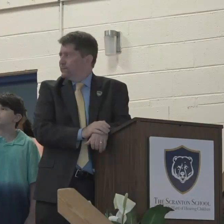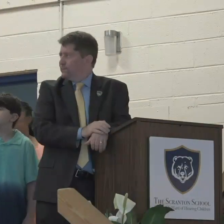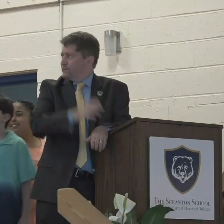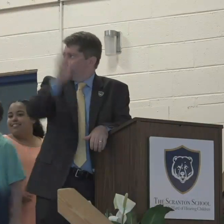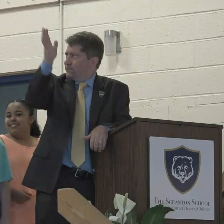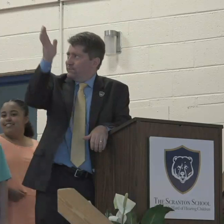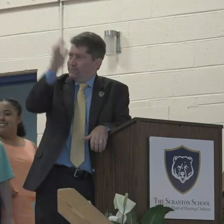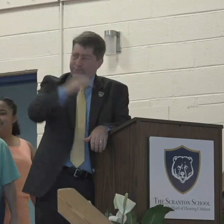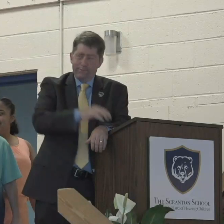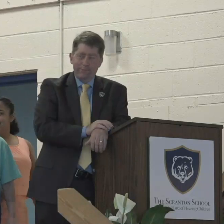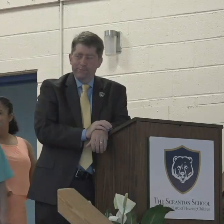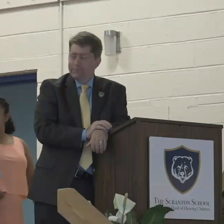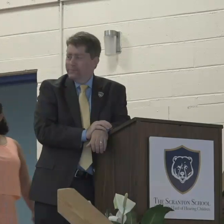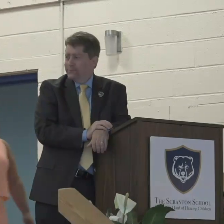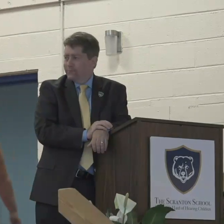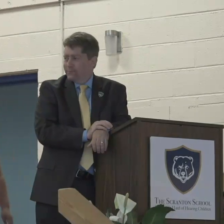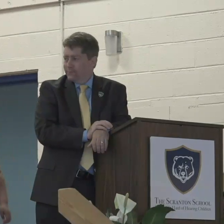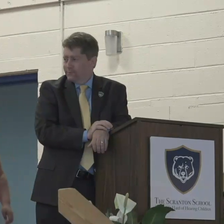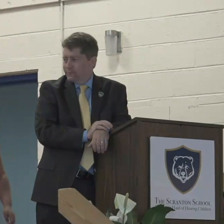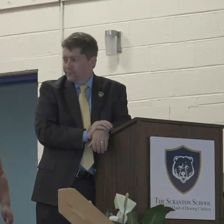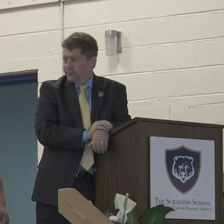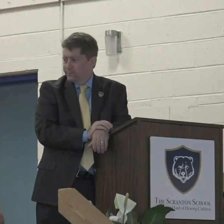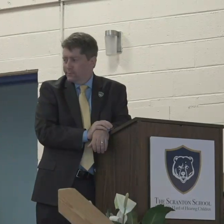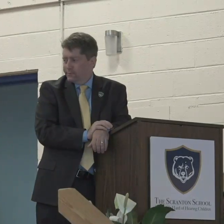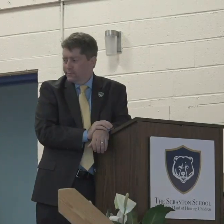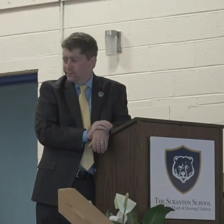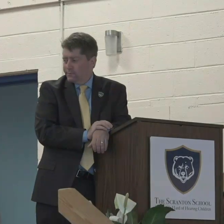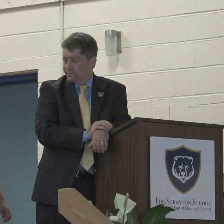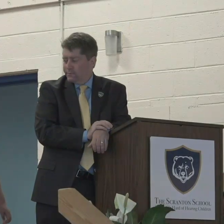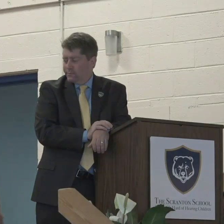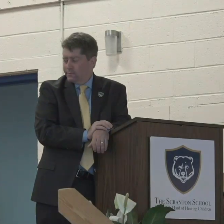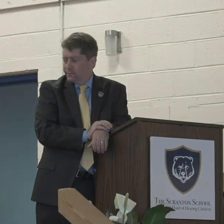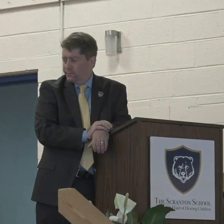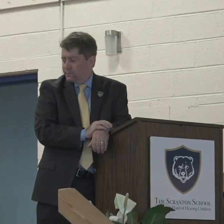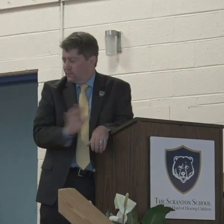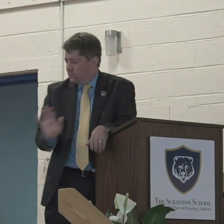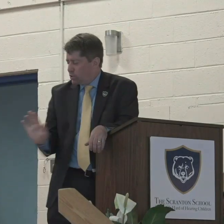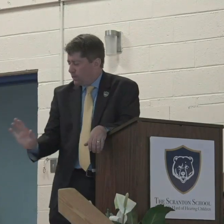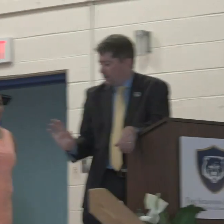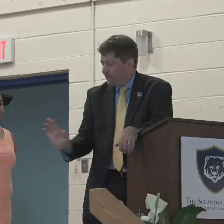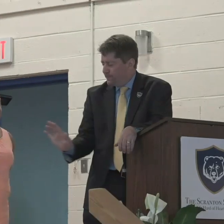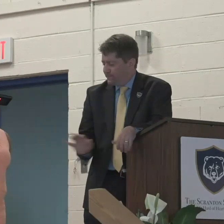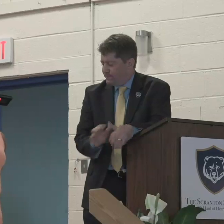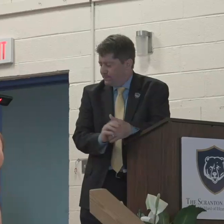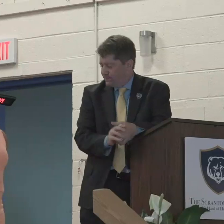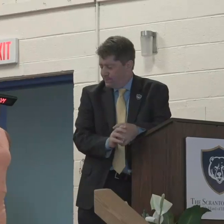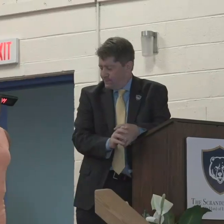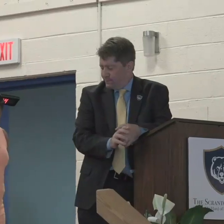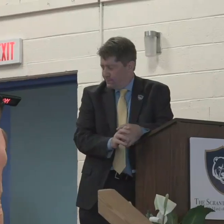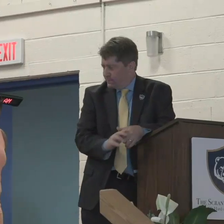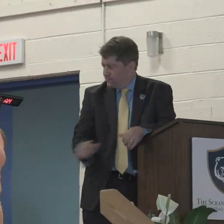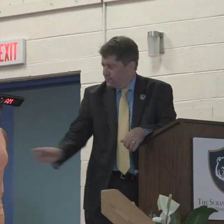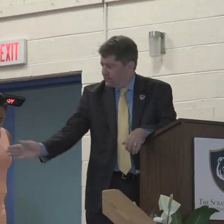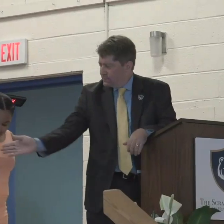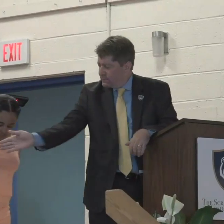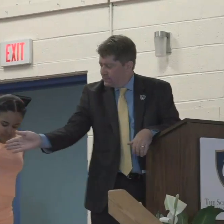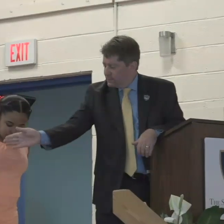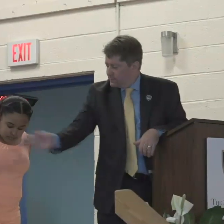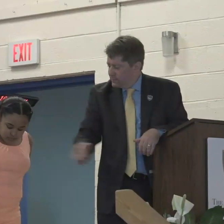So the paraprofessional for middle school is Mr. Jeff Yockey as well. All right, if you can move over just a little bit.